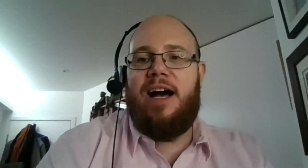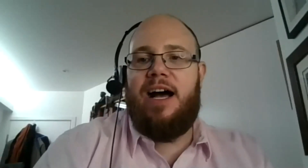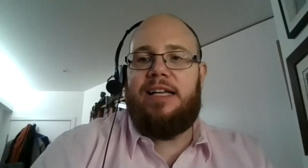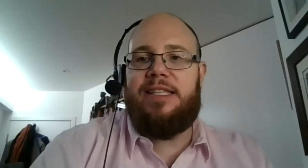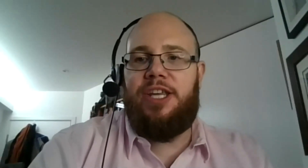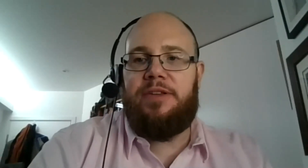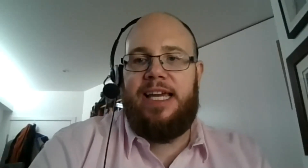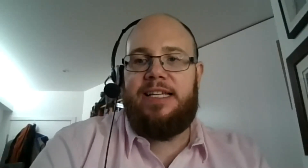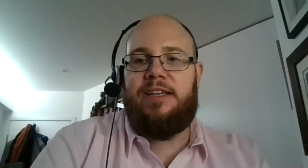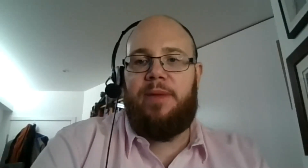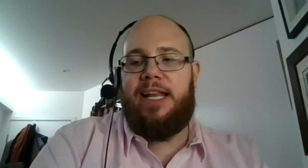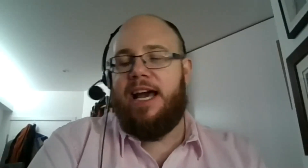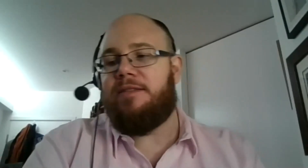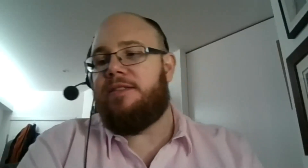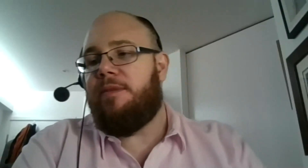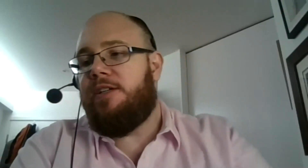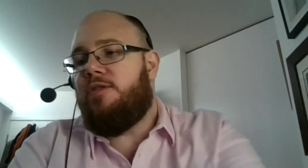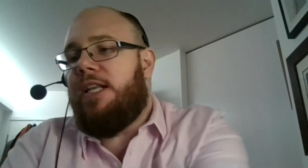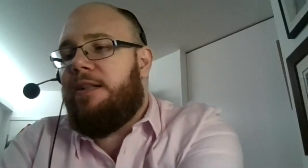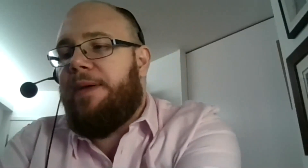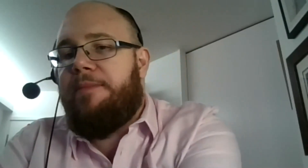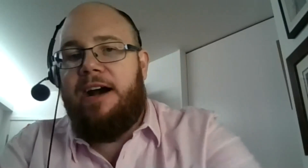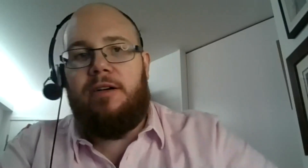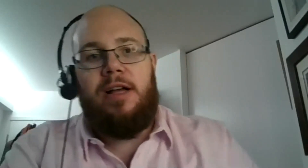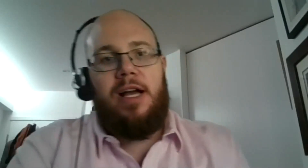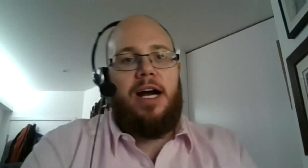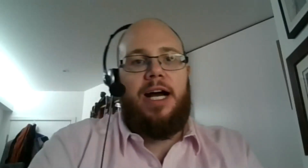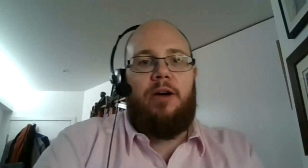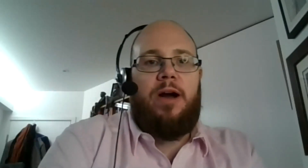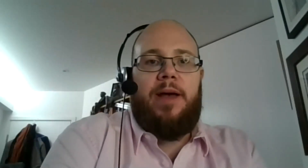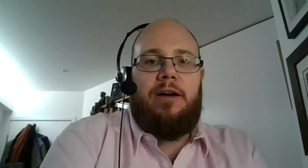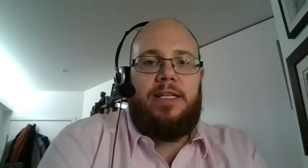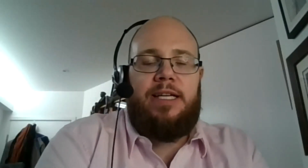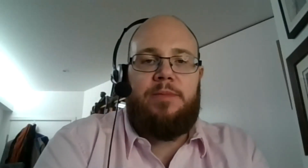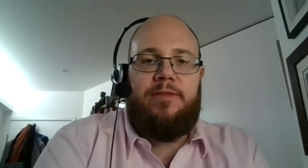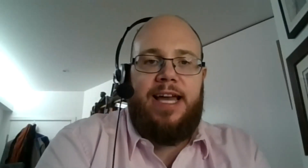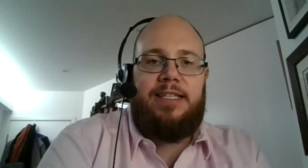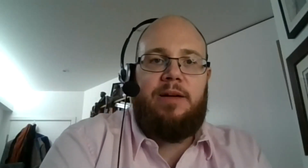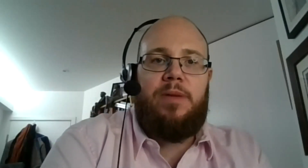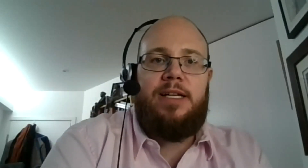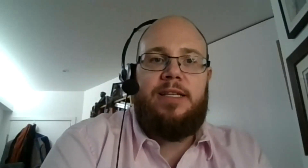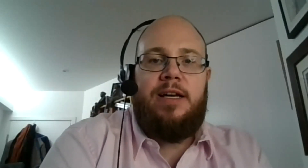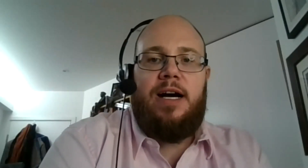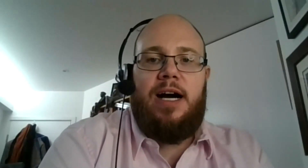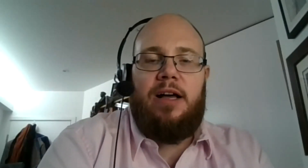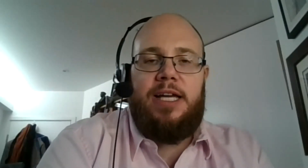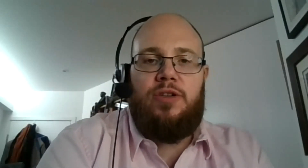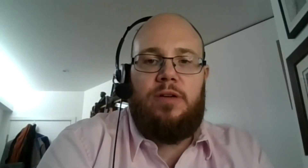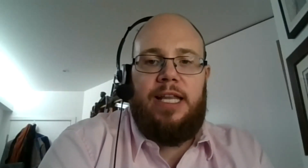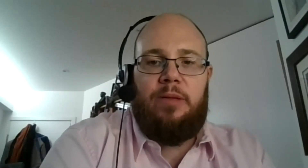as the new tiers have been announced. So I'm going to talk a little bit about where we are in terms of case numbers. I'll then talk a little bit